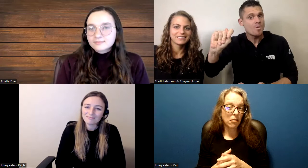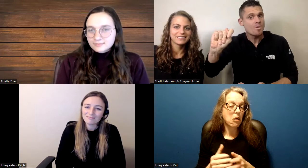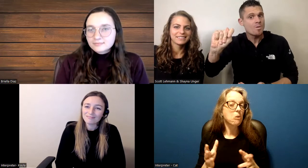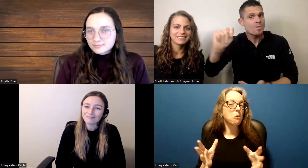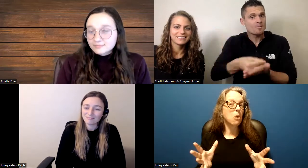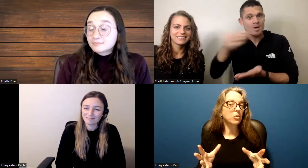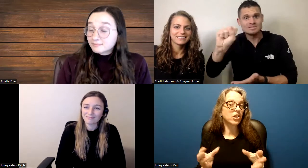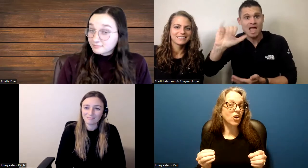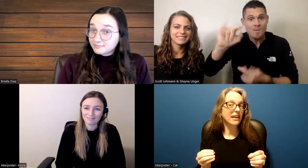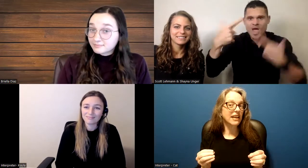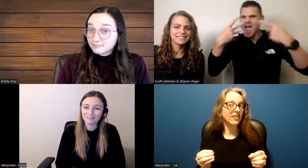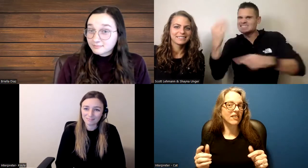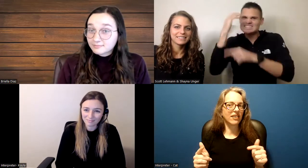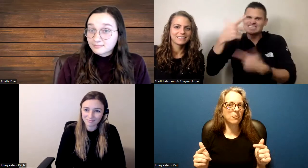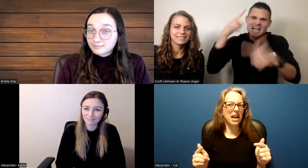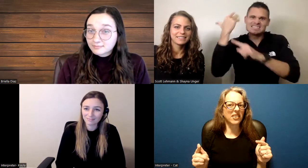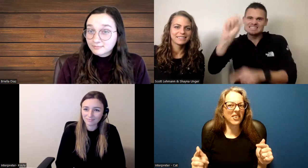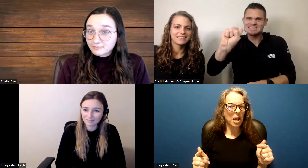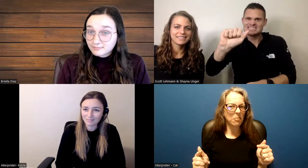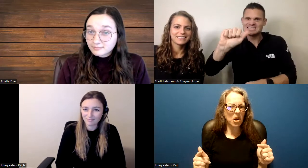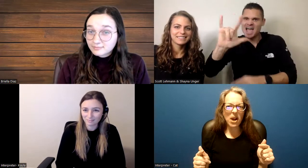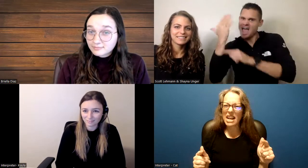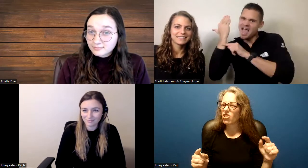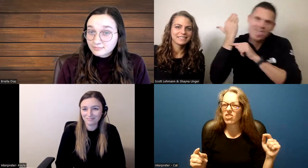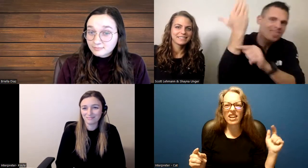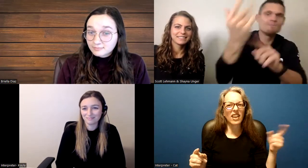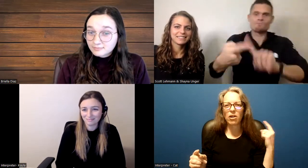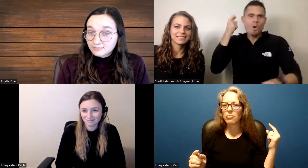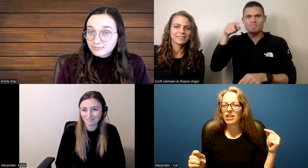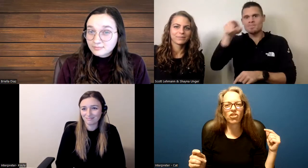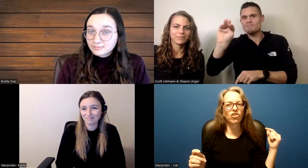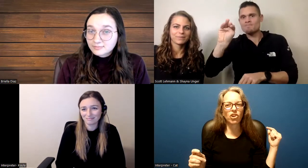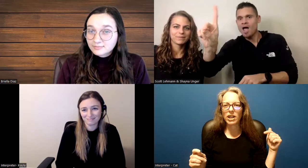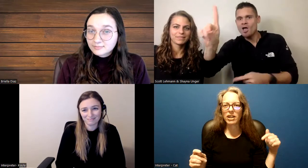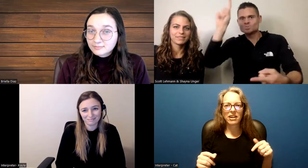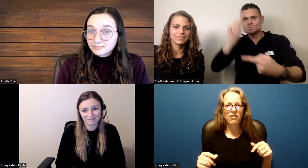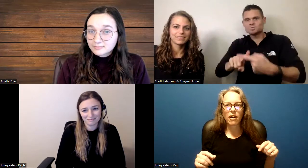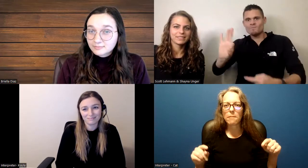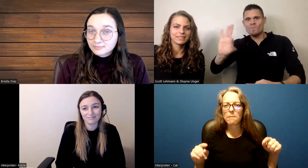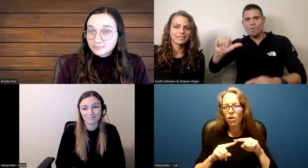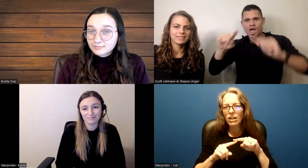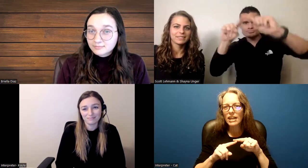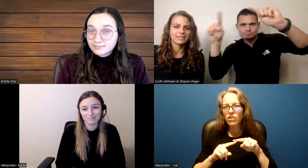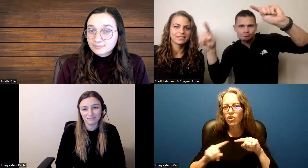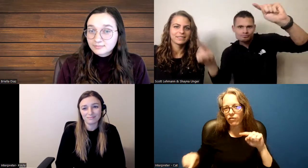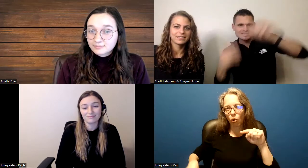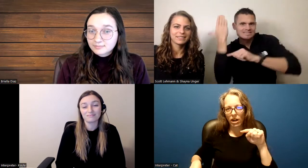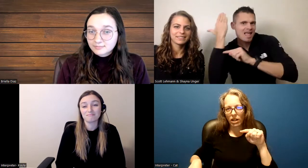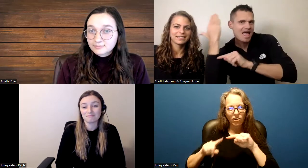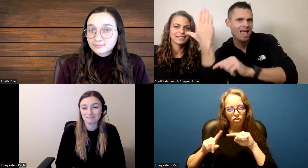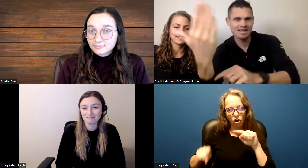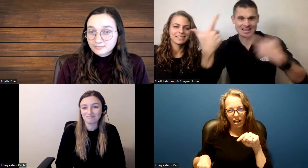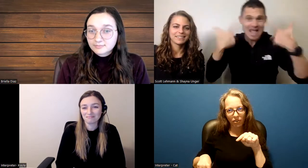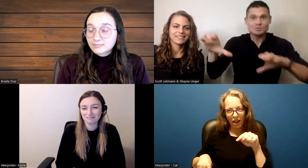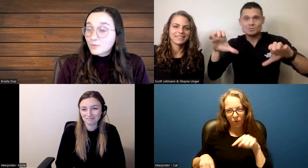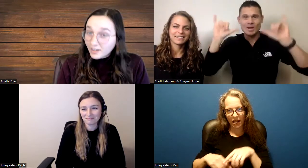okay, why don't we try this? Let's buy a sailboat and just set sail. Let's just do it from Maryland to Florida.